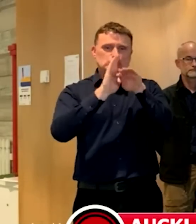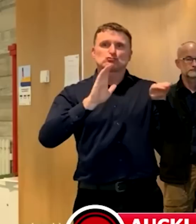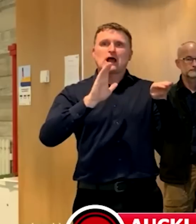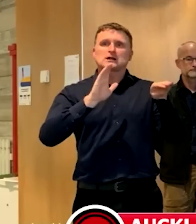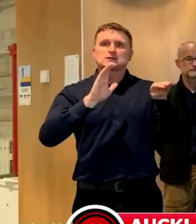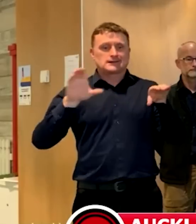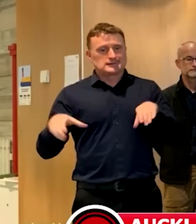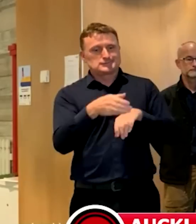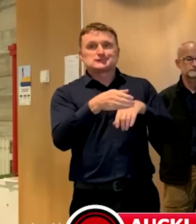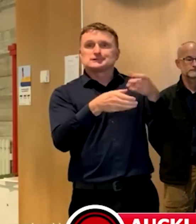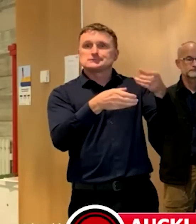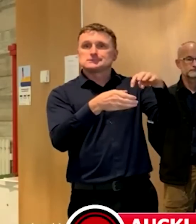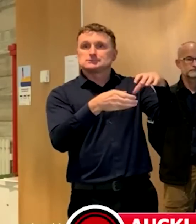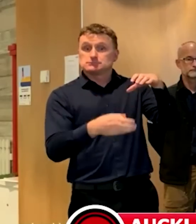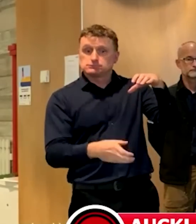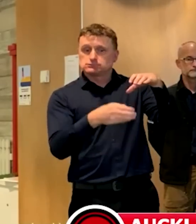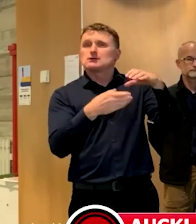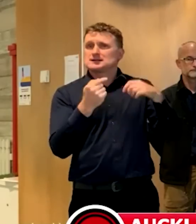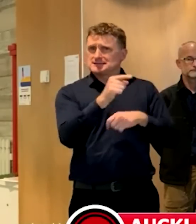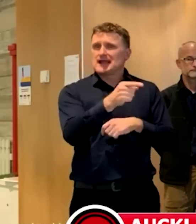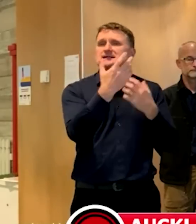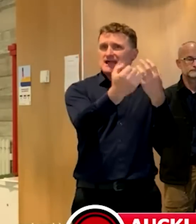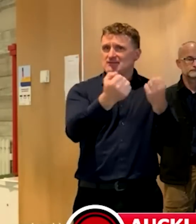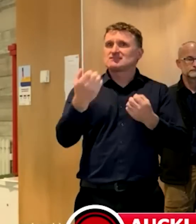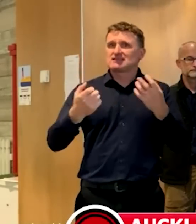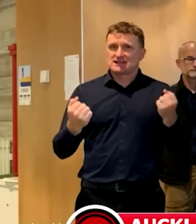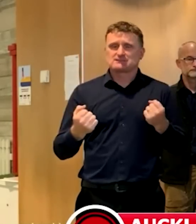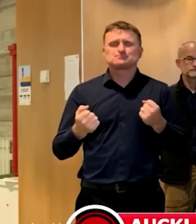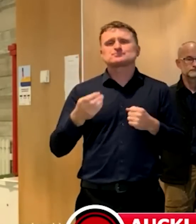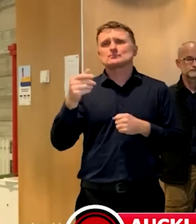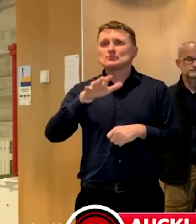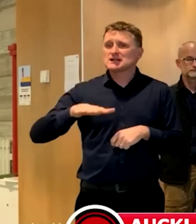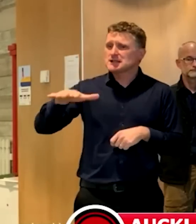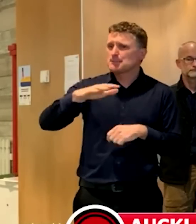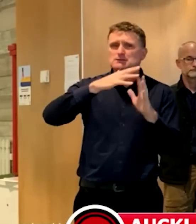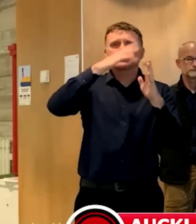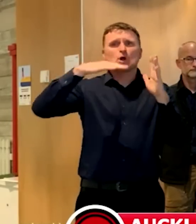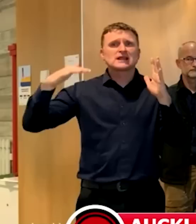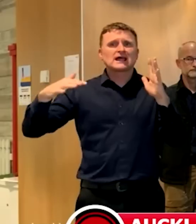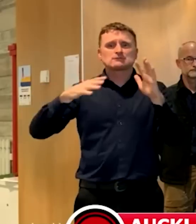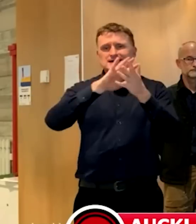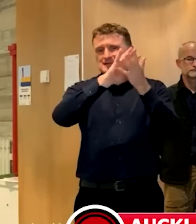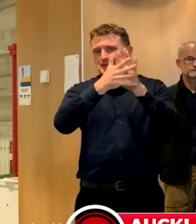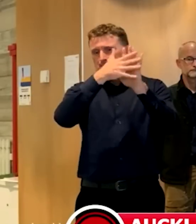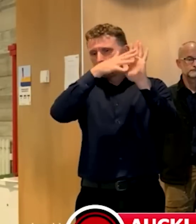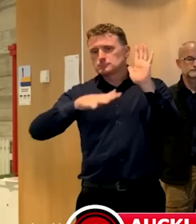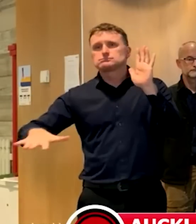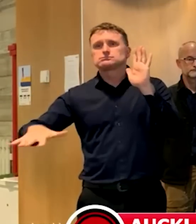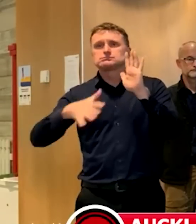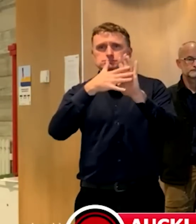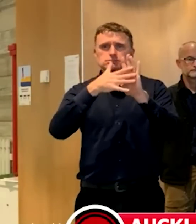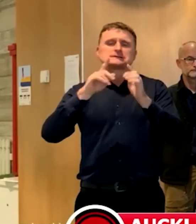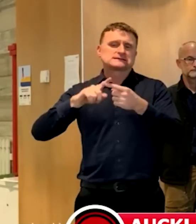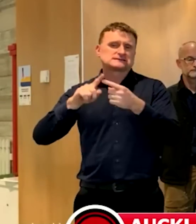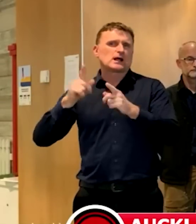the supply line as a result of slips. There is repairs being done in that area, but there will still be some intermittent outages as they do some of that